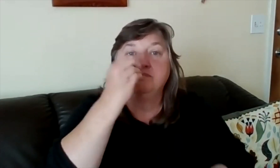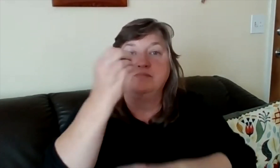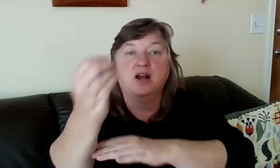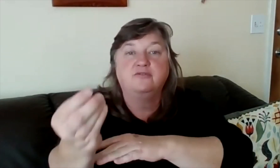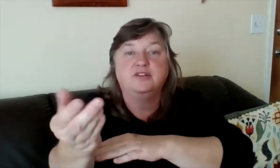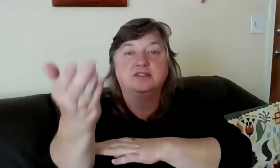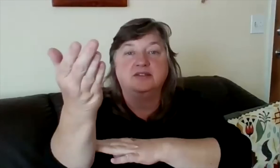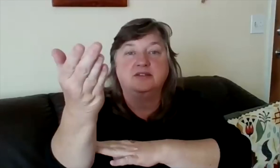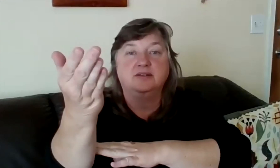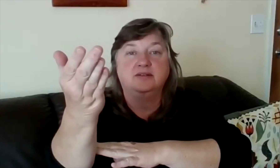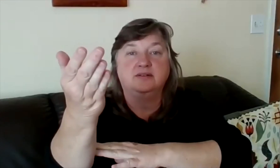Breakfast.